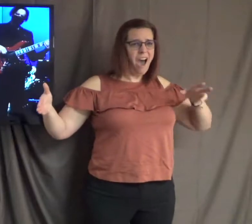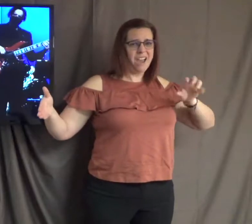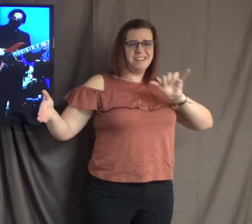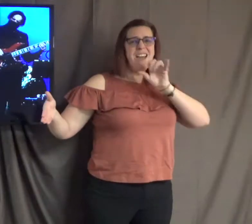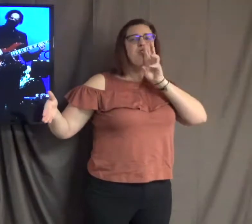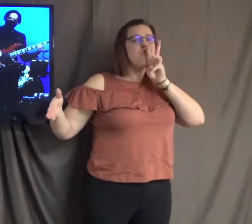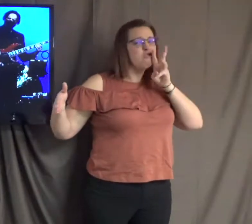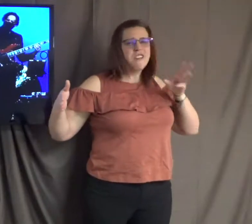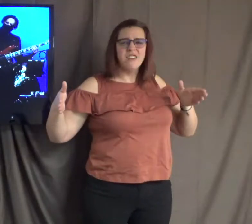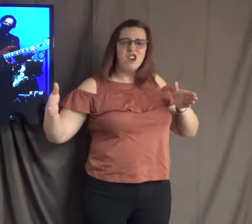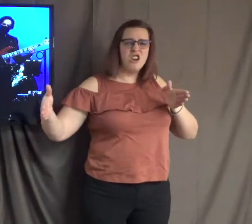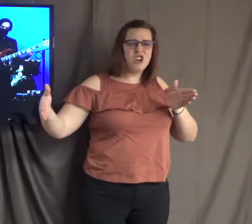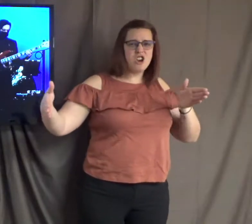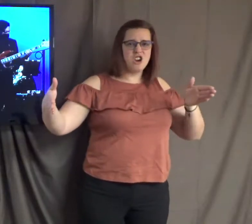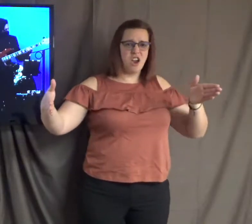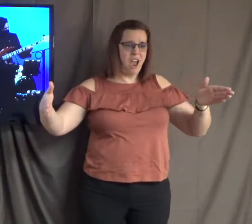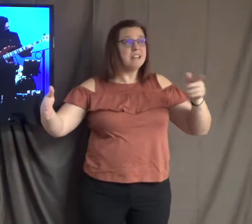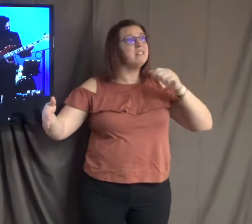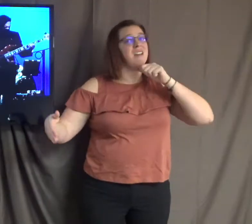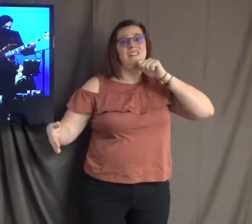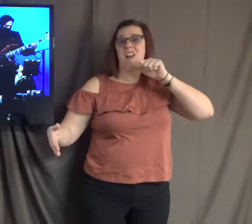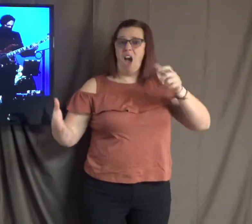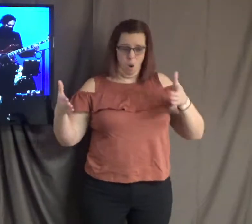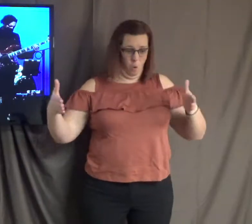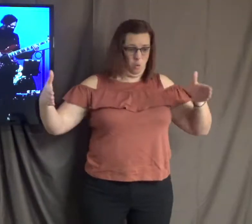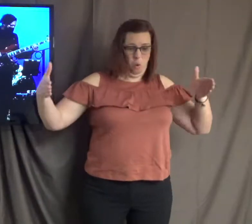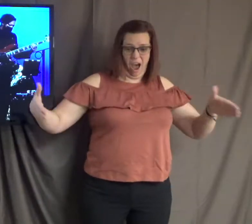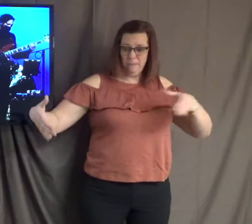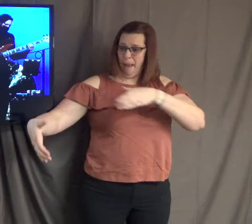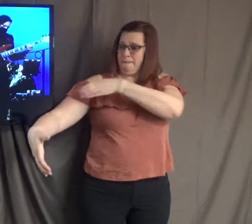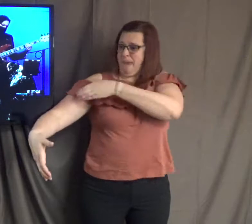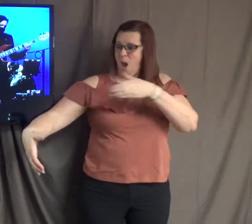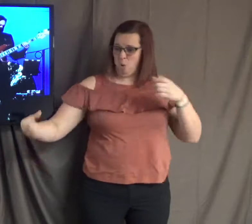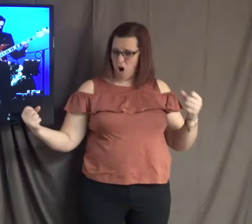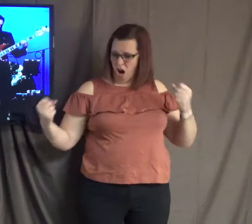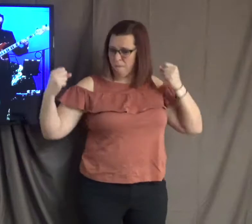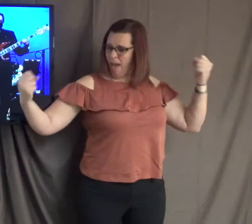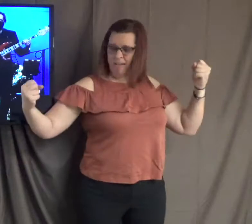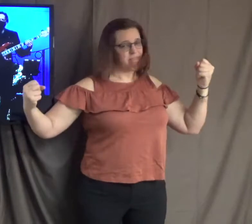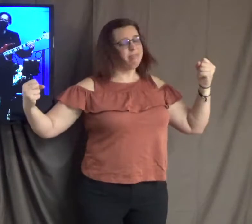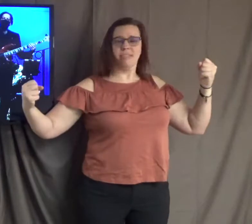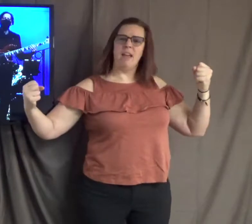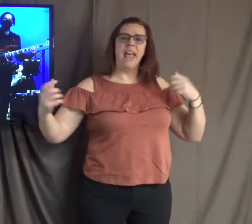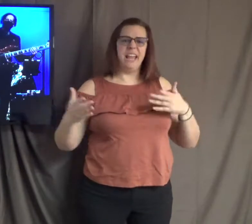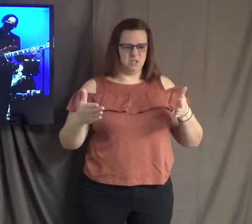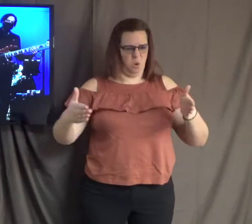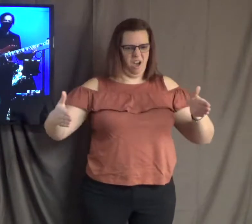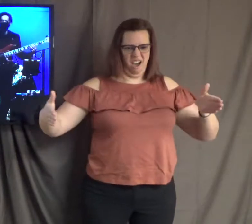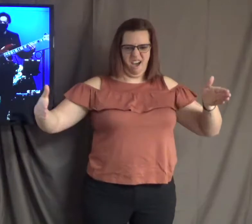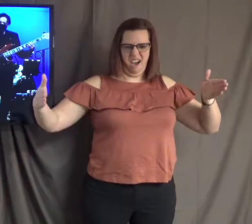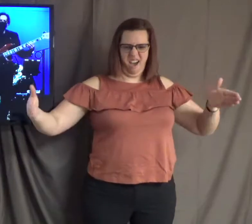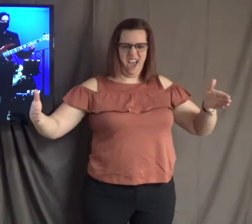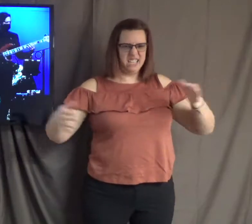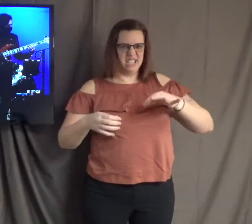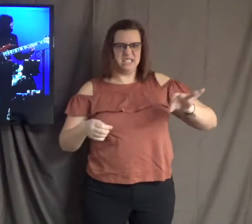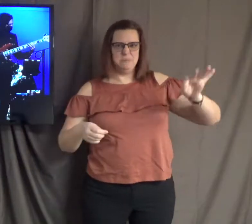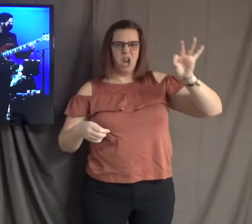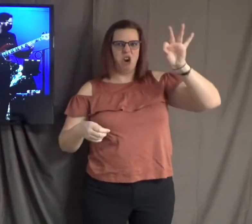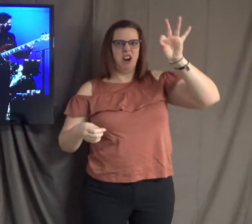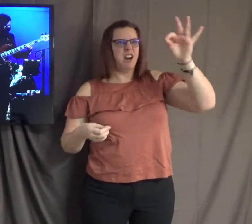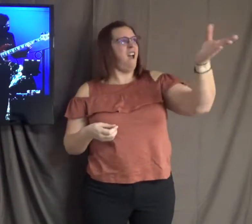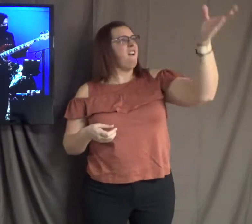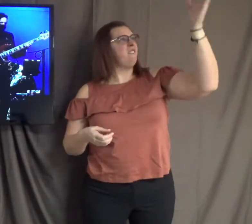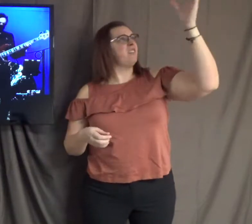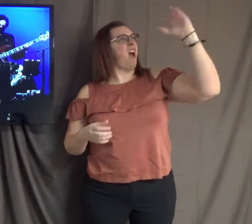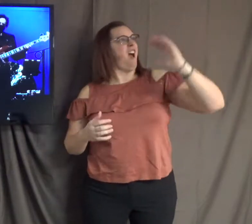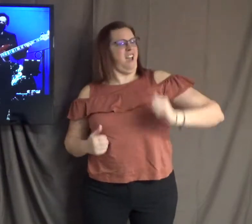wide, and not by power, not by might, but the Spirit of God. It's living